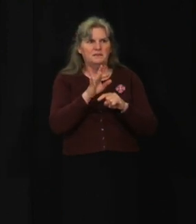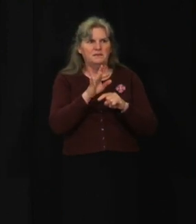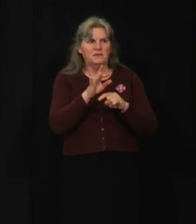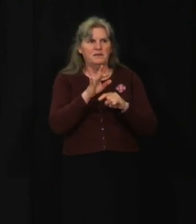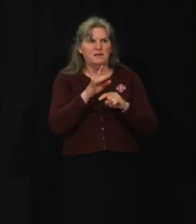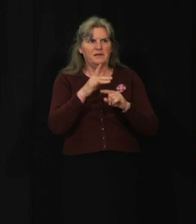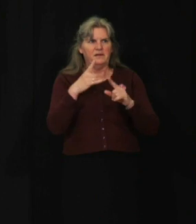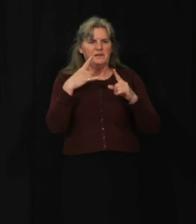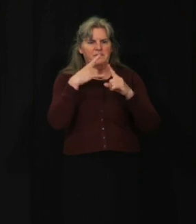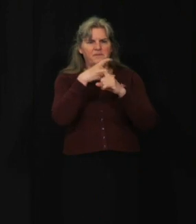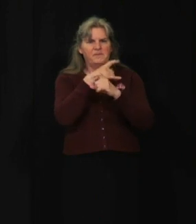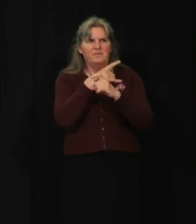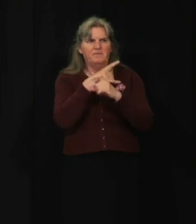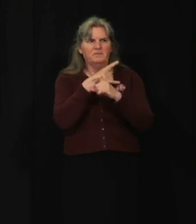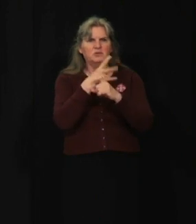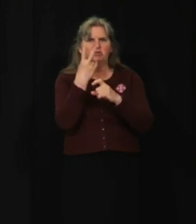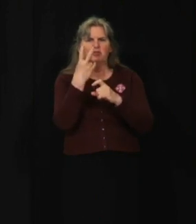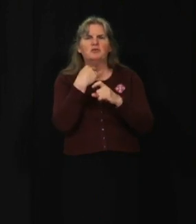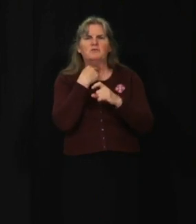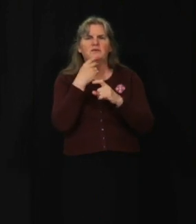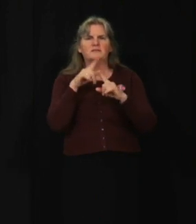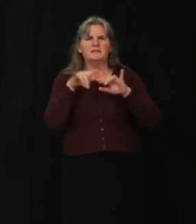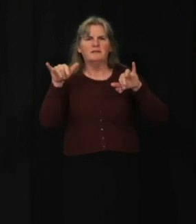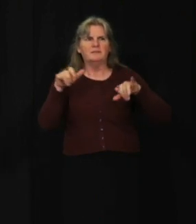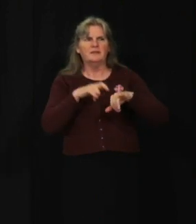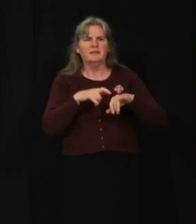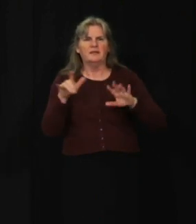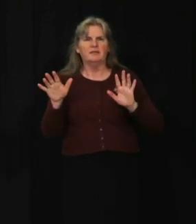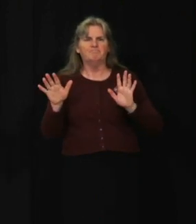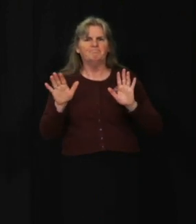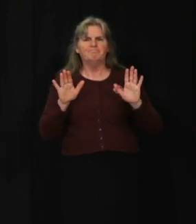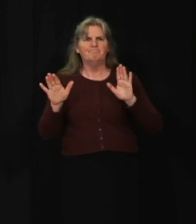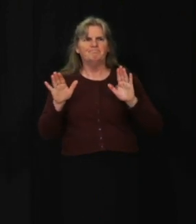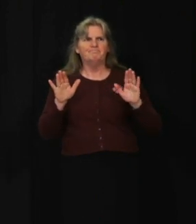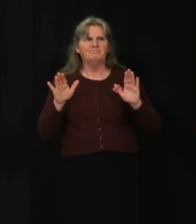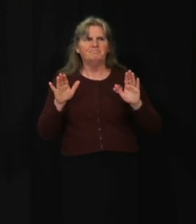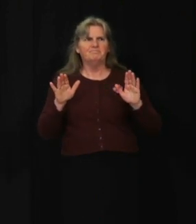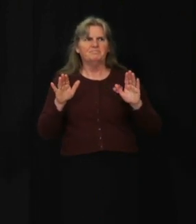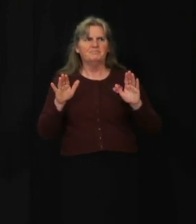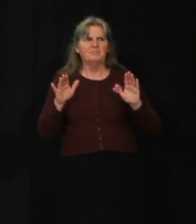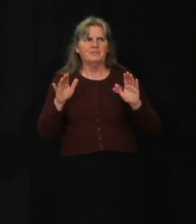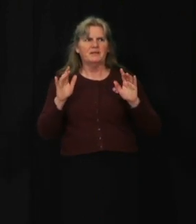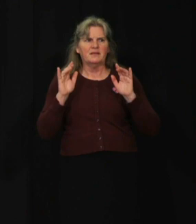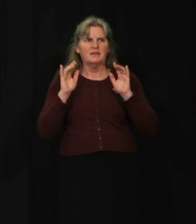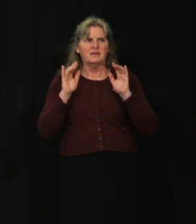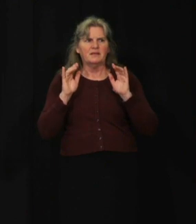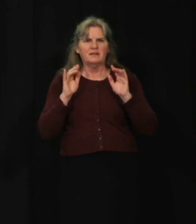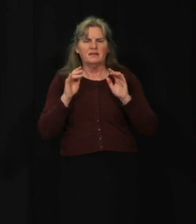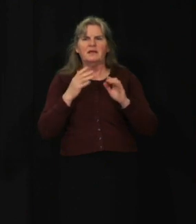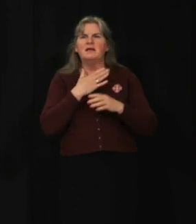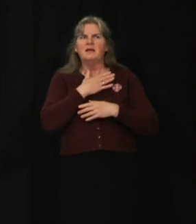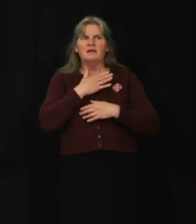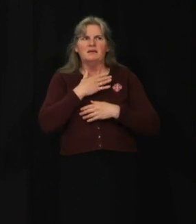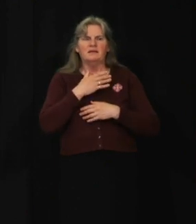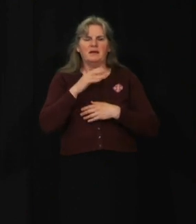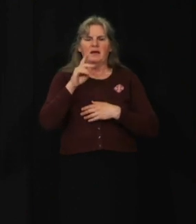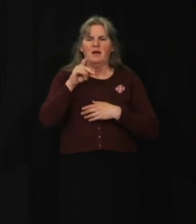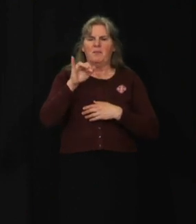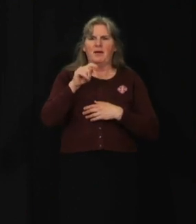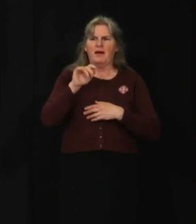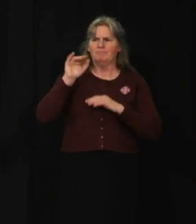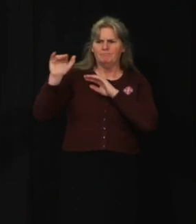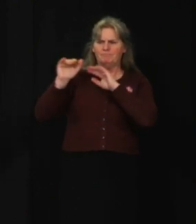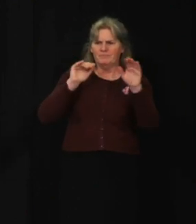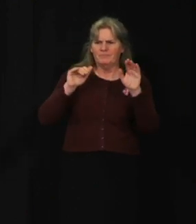get those approved, and then reopen? I'm not sure if you can hear me. We can. Again, can people please mute their phones if they're not asking